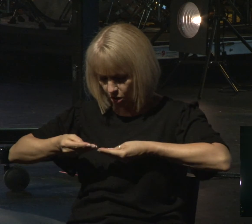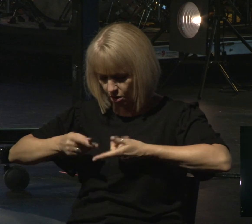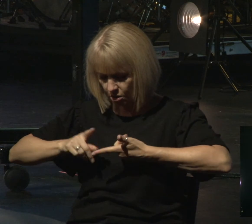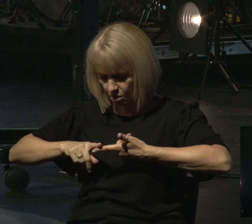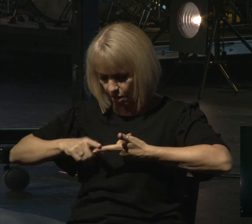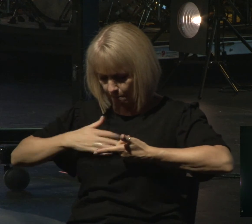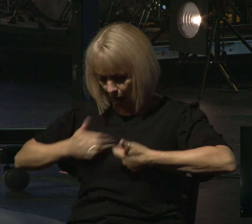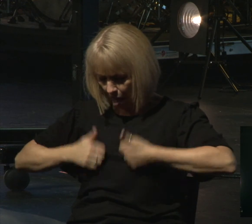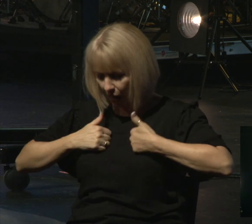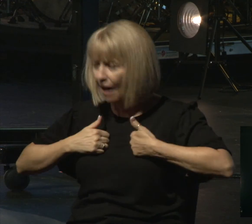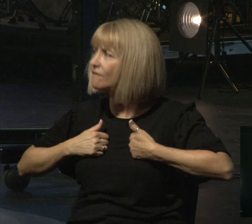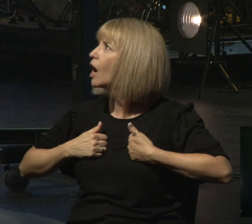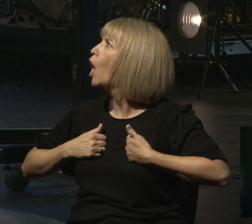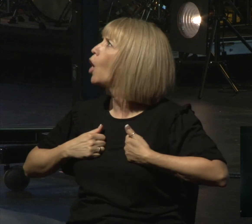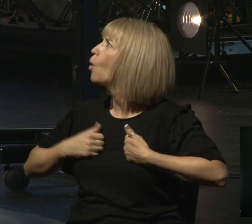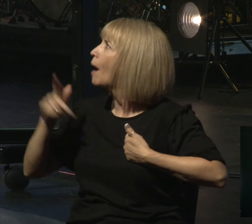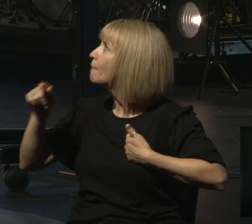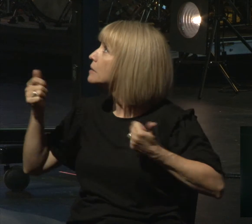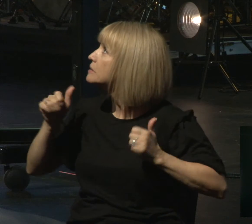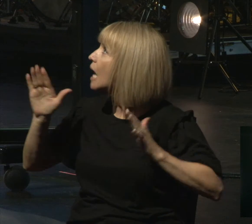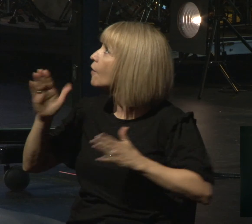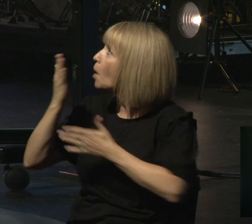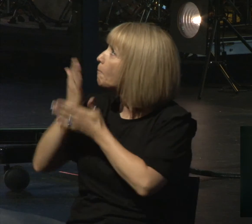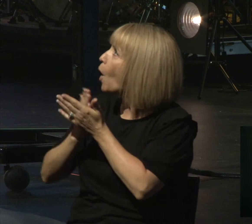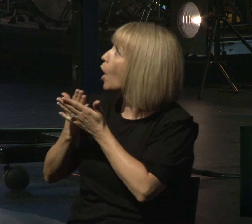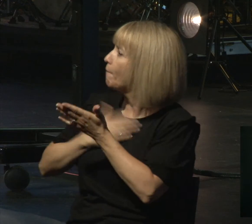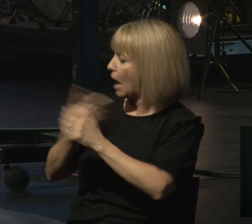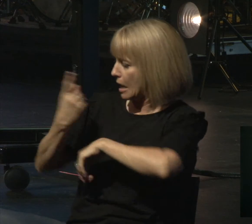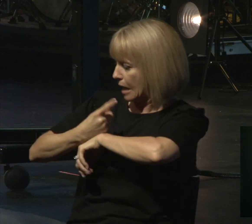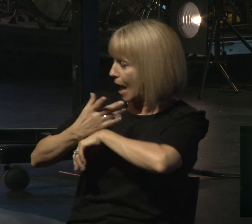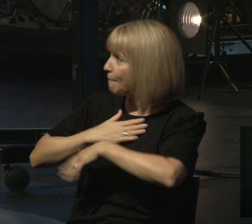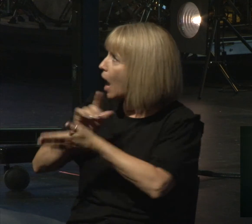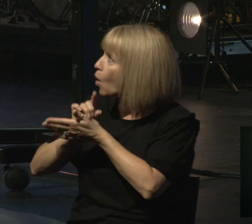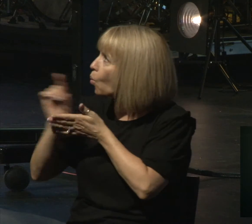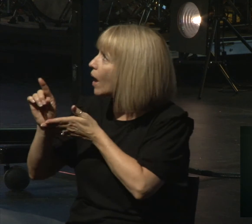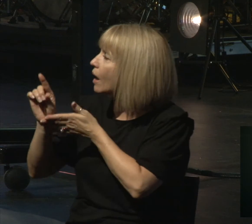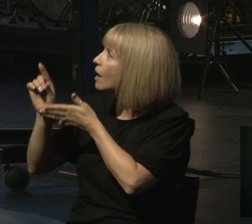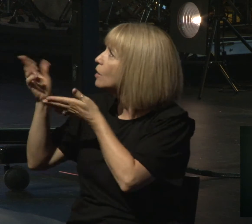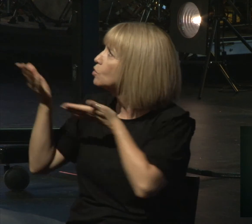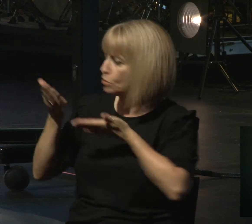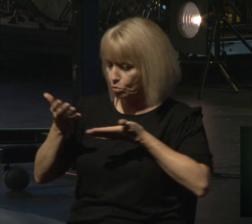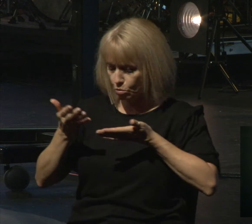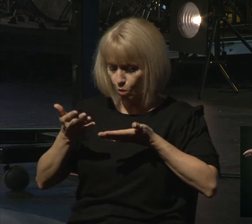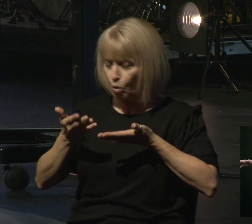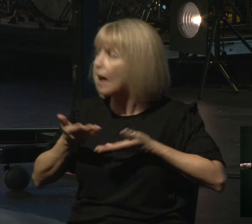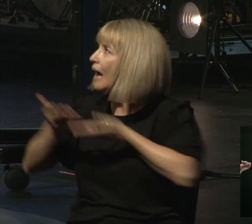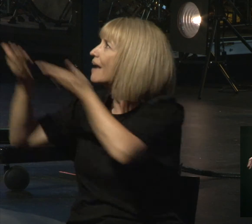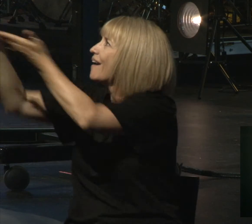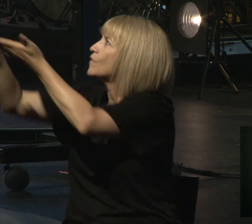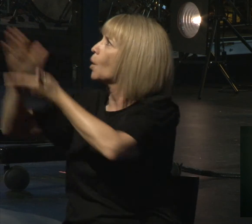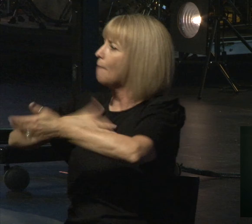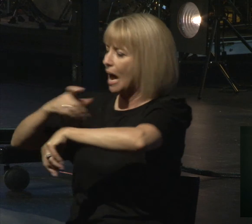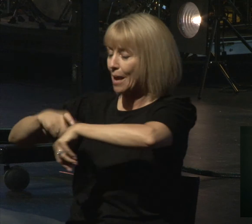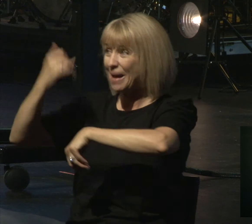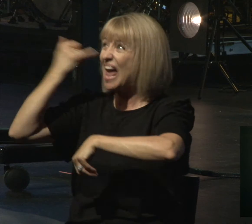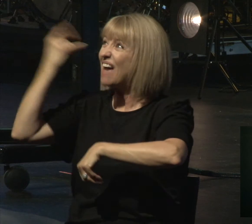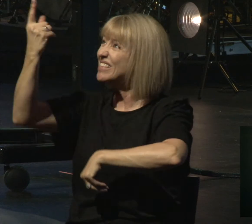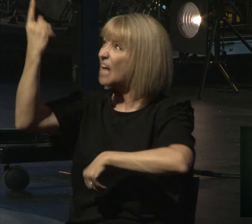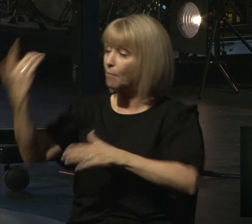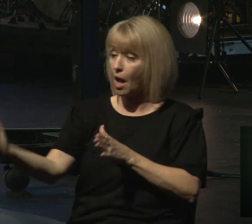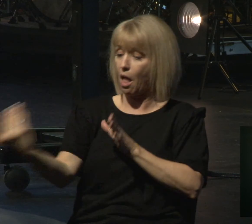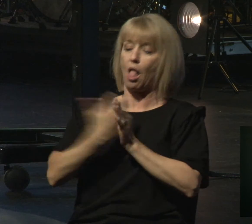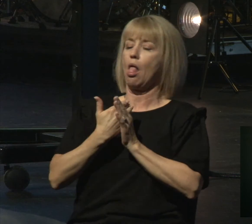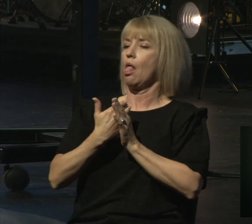first part of my day, this first part of my week, it belongs to you. I'm giving it to you first. And if something else tries to come and take that